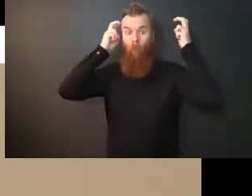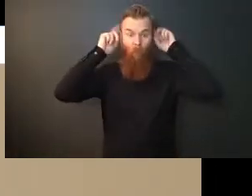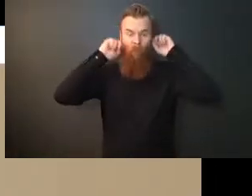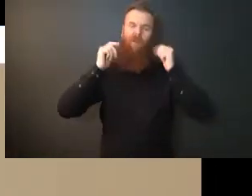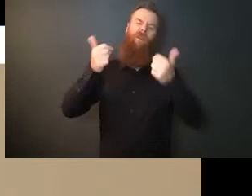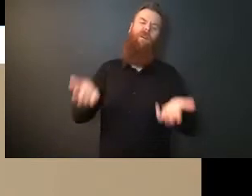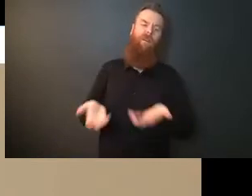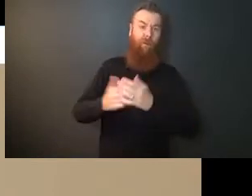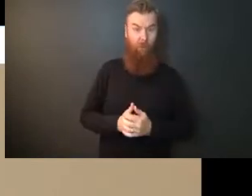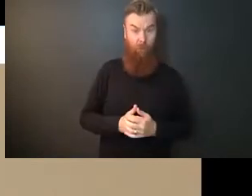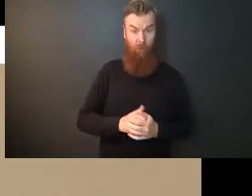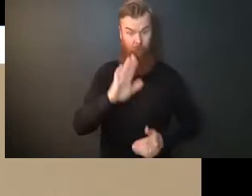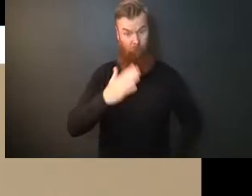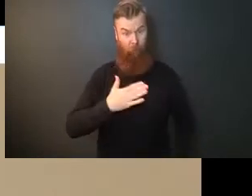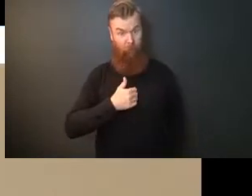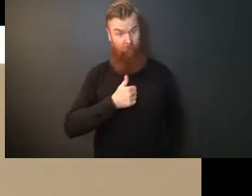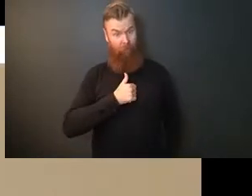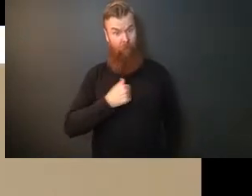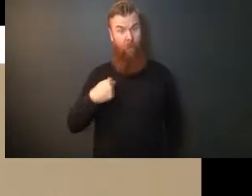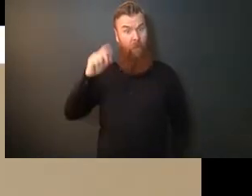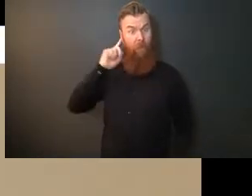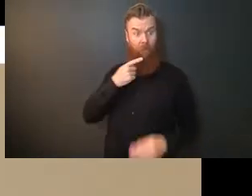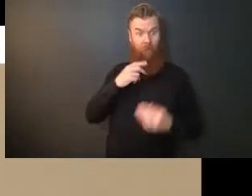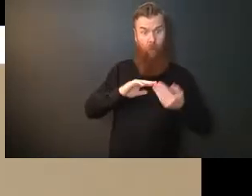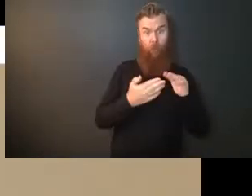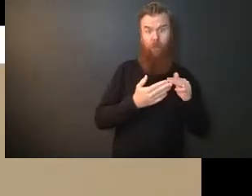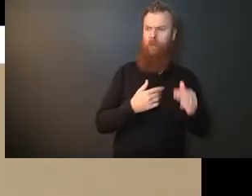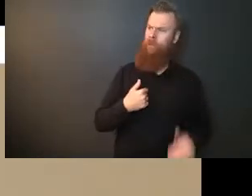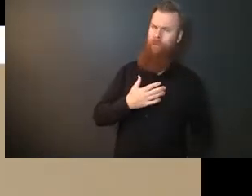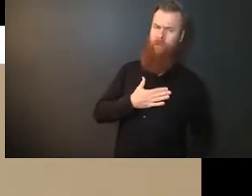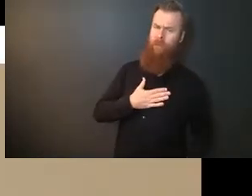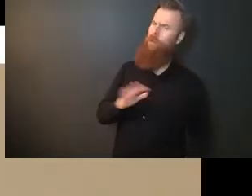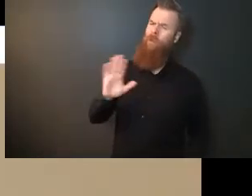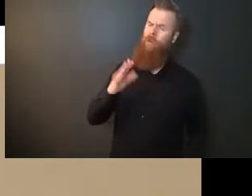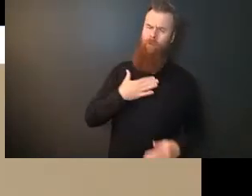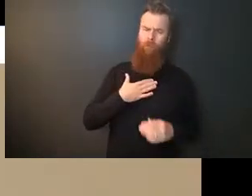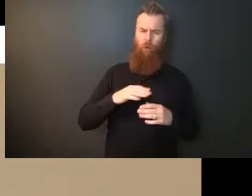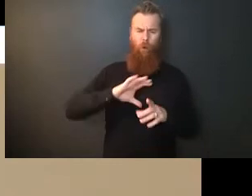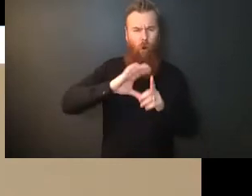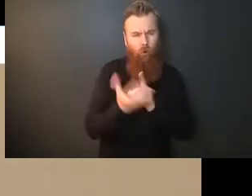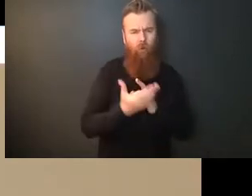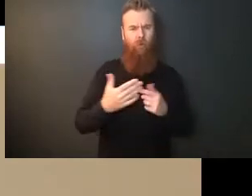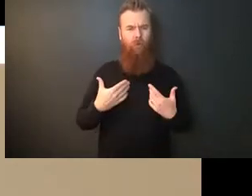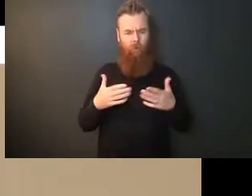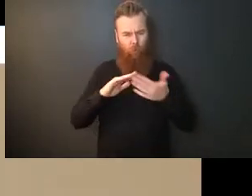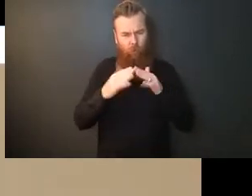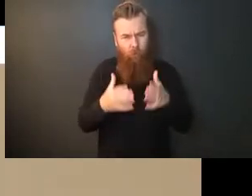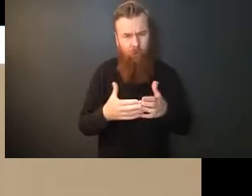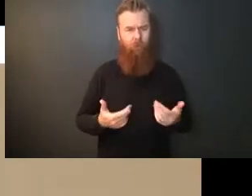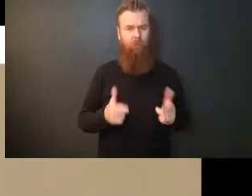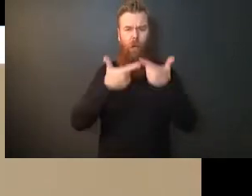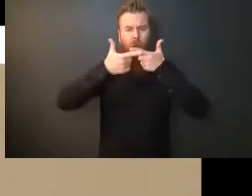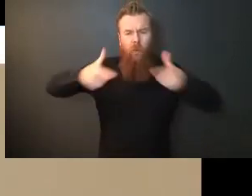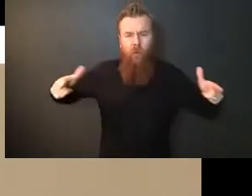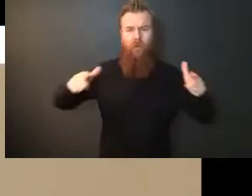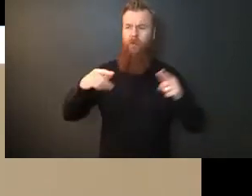group with a unique language and a rich heritage to be passed on from generation to generation. That's powerful. We don't want to be labeled